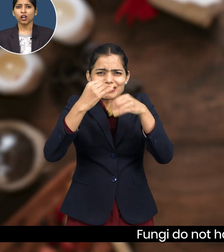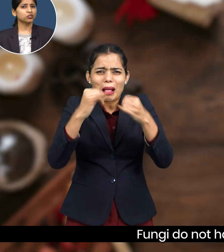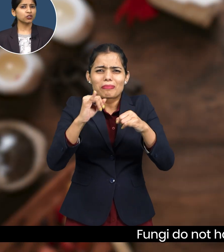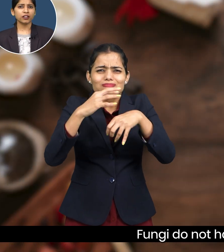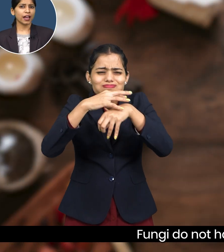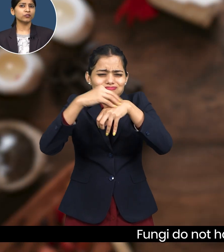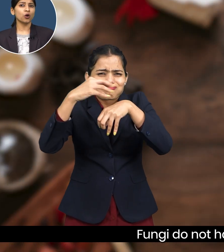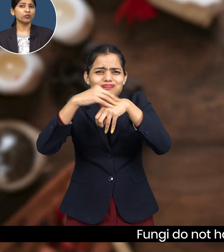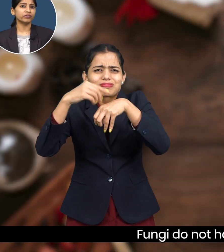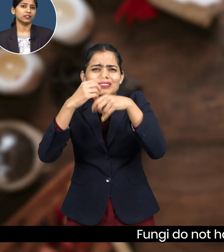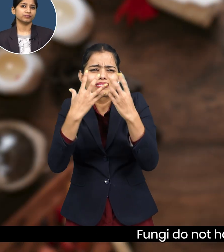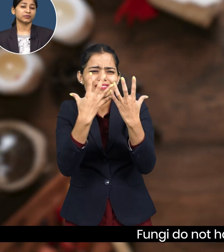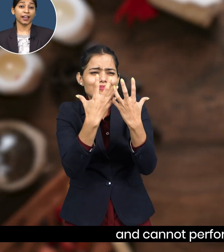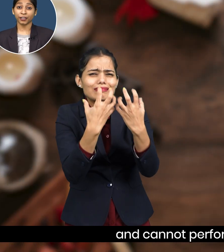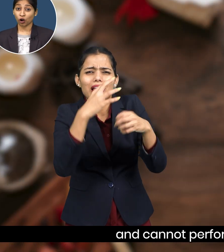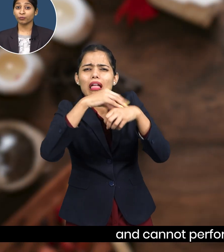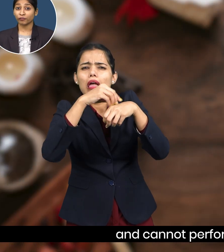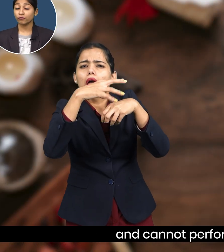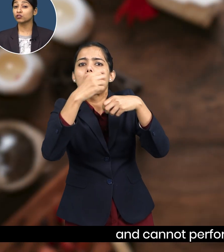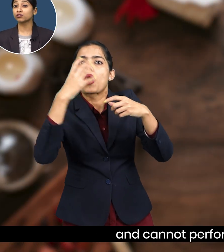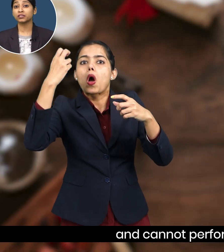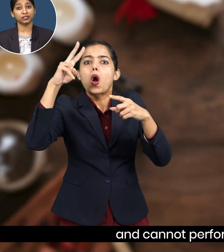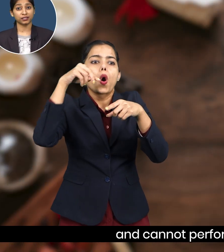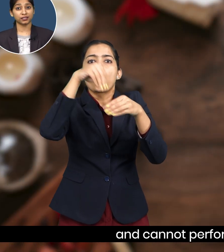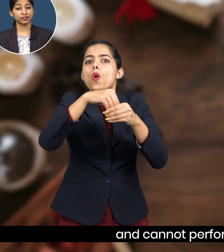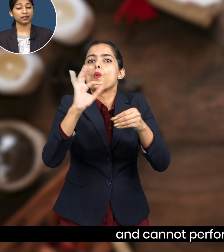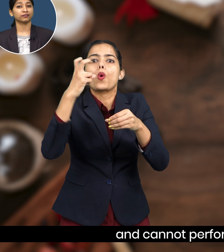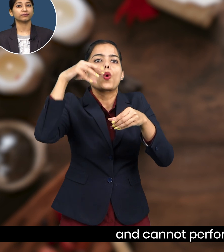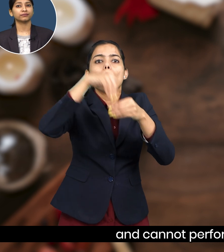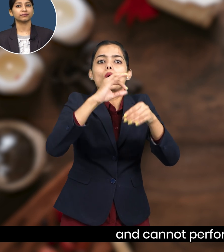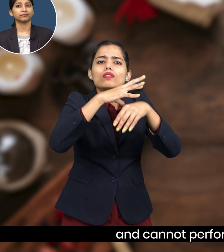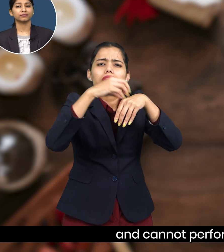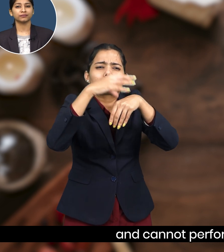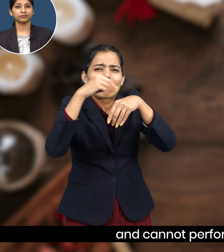Fungi do not have chlorophyll and cannot perform photosynthesis.